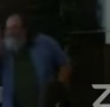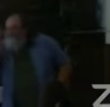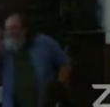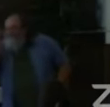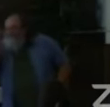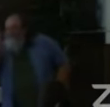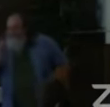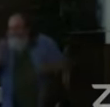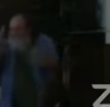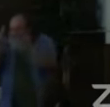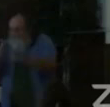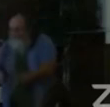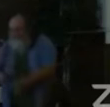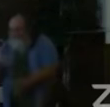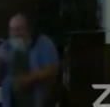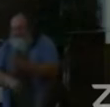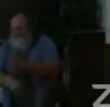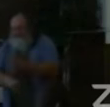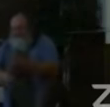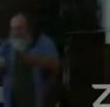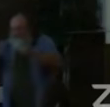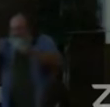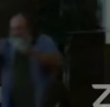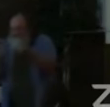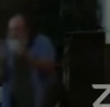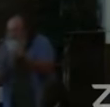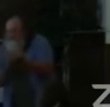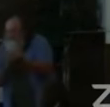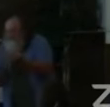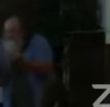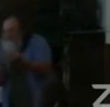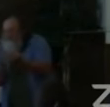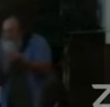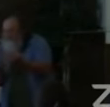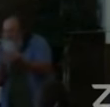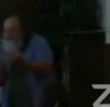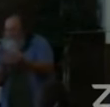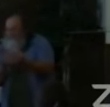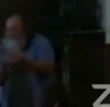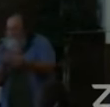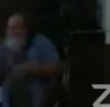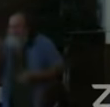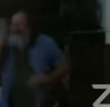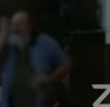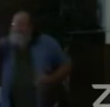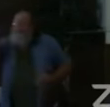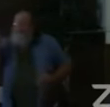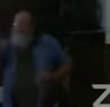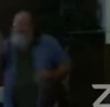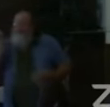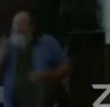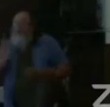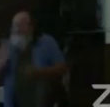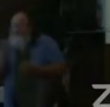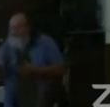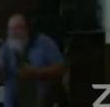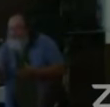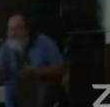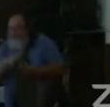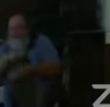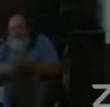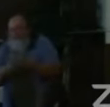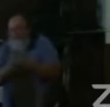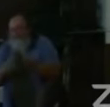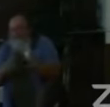yourself to us so that we know that you're always with us. Thank you, Jesus, for being with us. Thank you for never leaving us. Lord, thank you